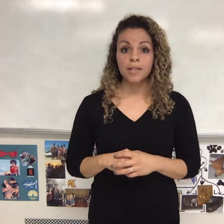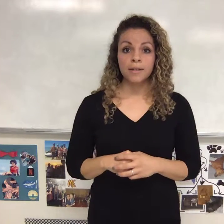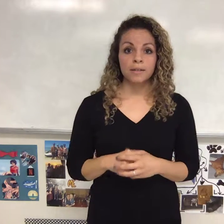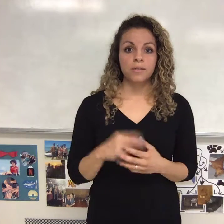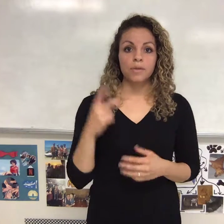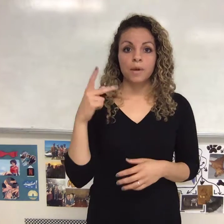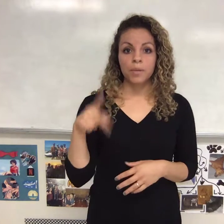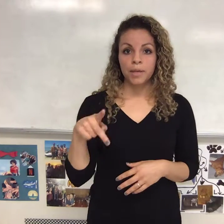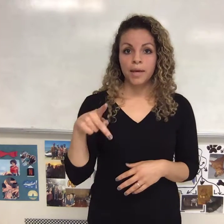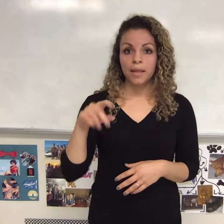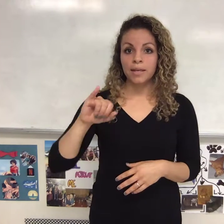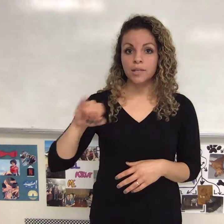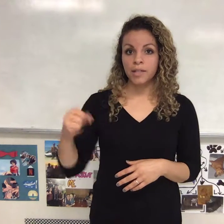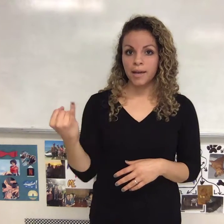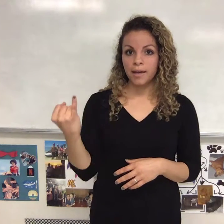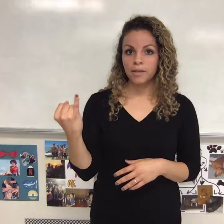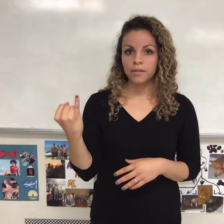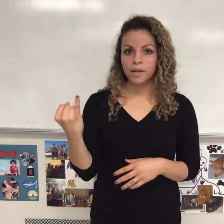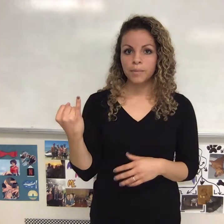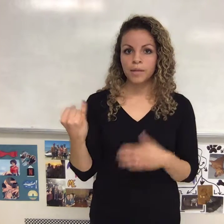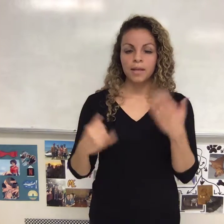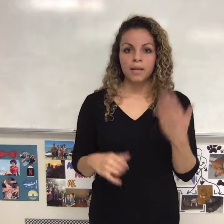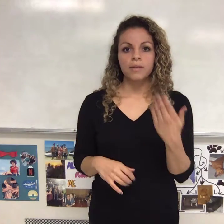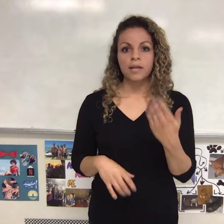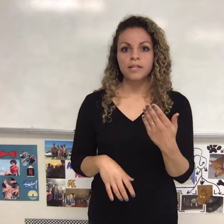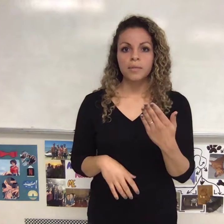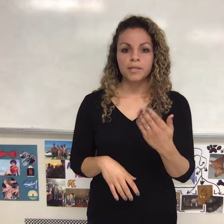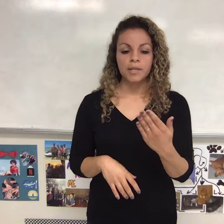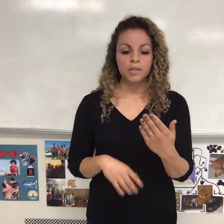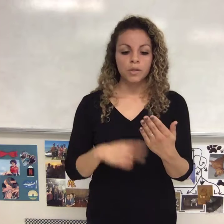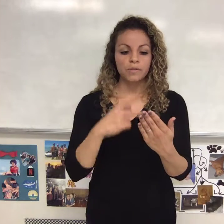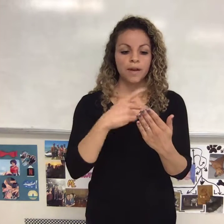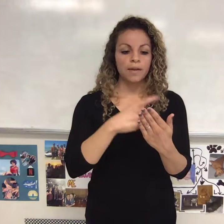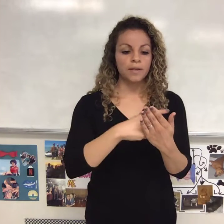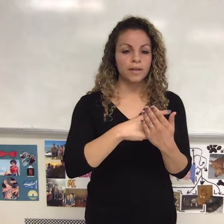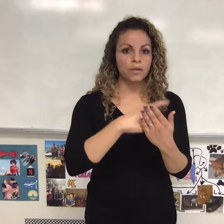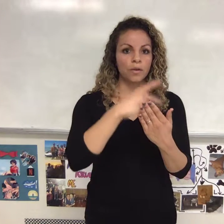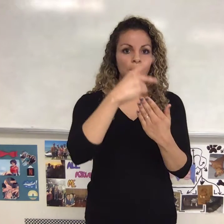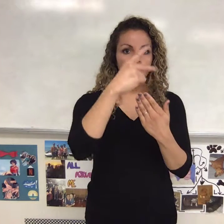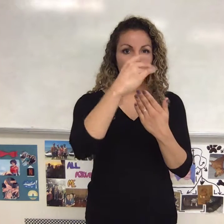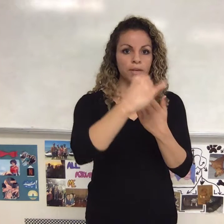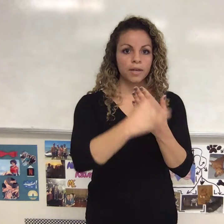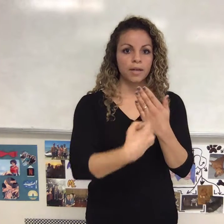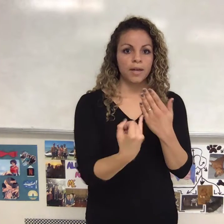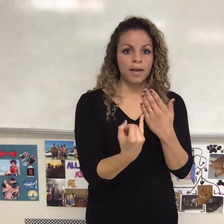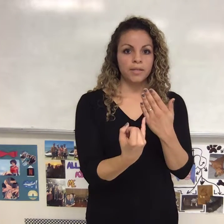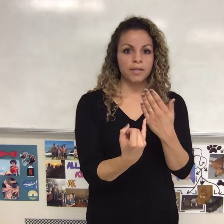Project is with a P and then a J in your dominant. Non-dominant stays a closed 5, and again you go up and over and into the